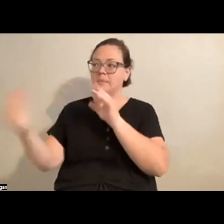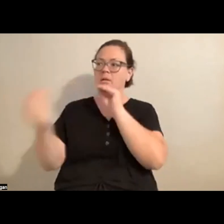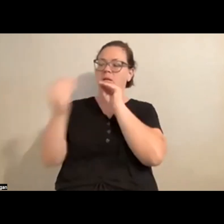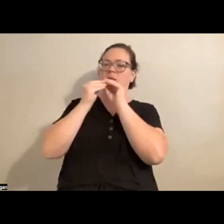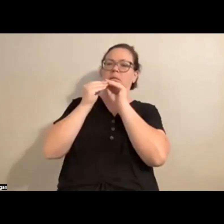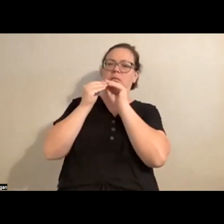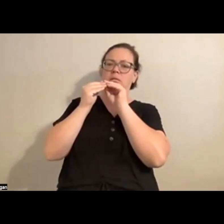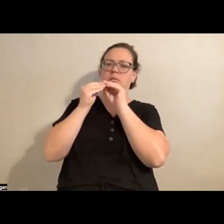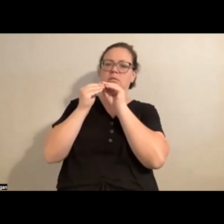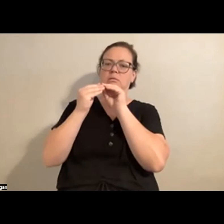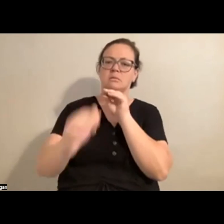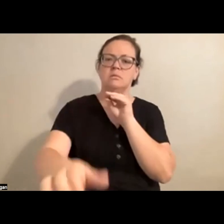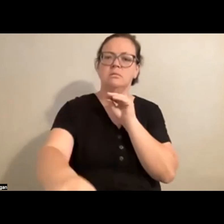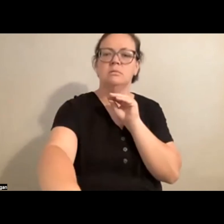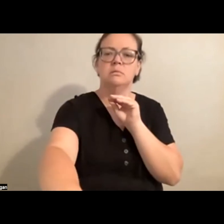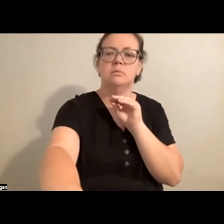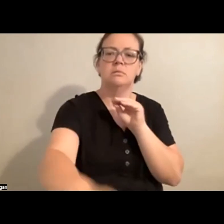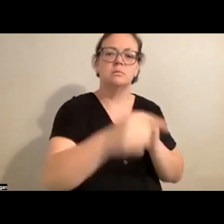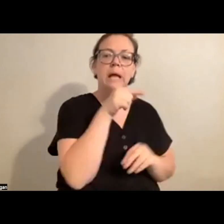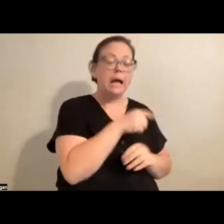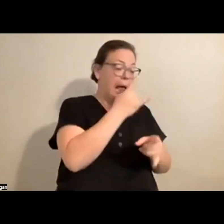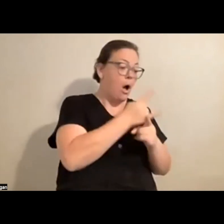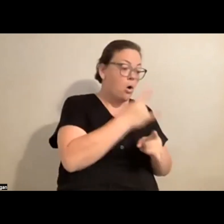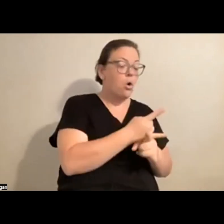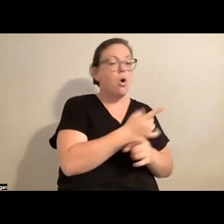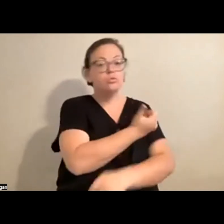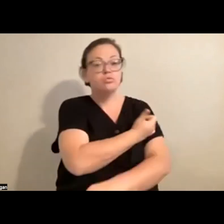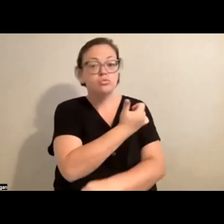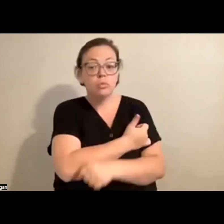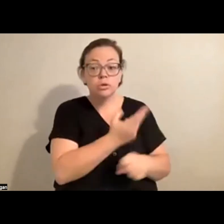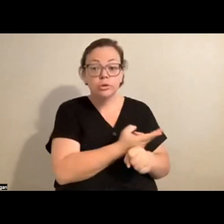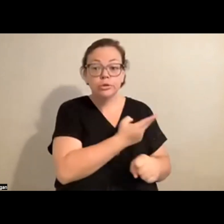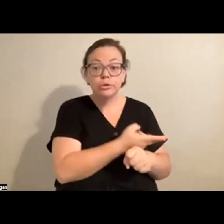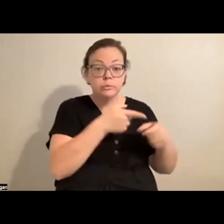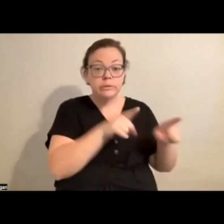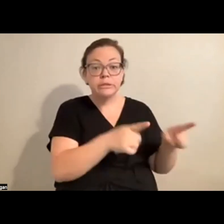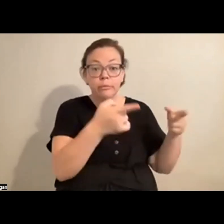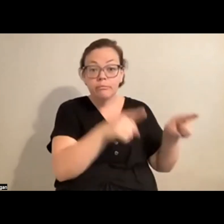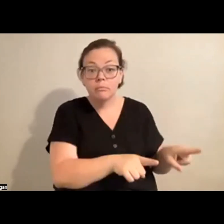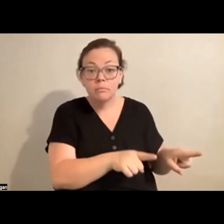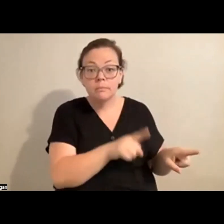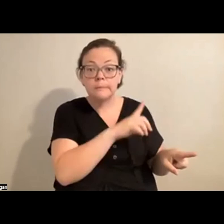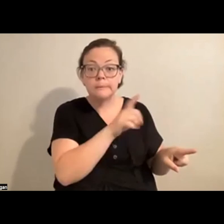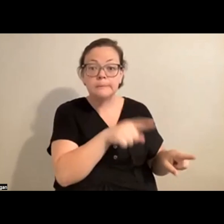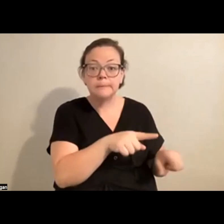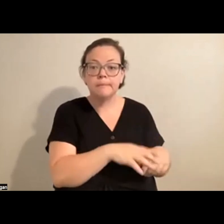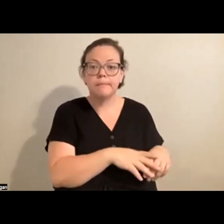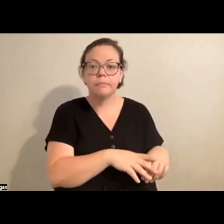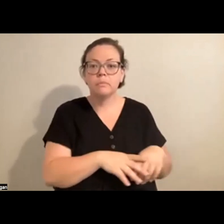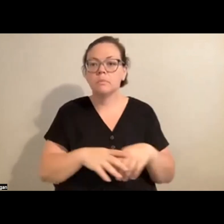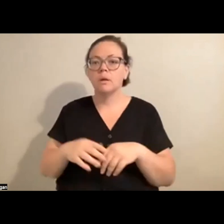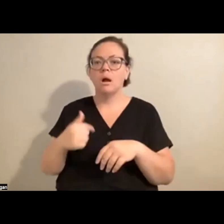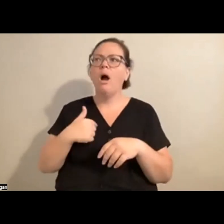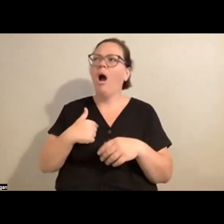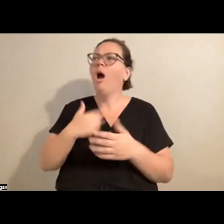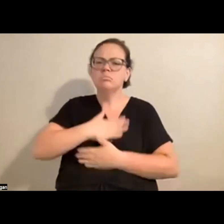me. The form said alcohol or drugs used at the time of incident. I was having a